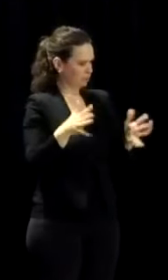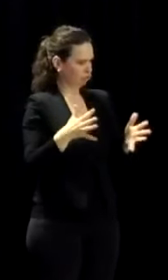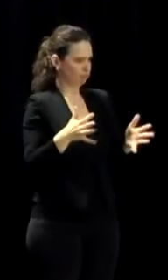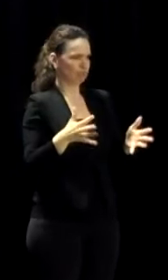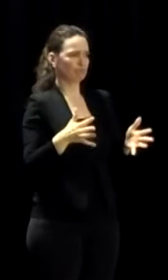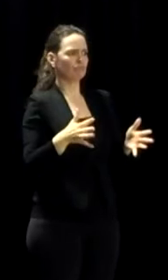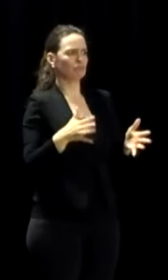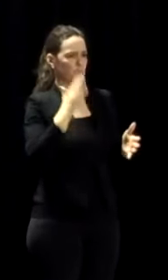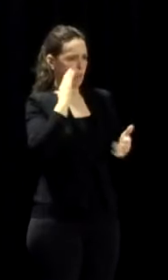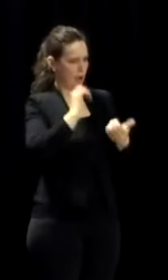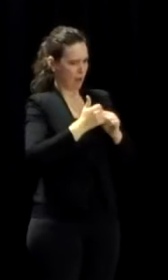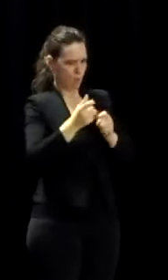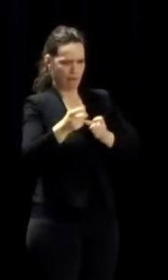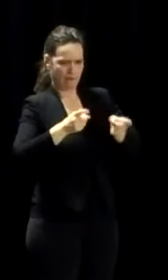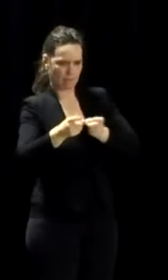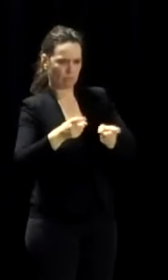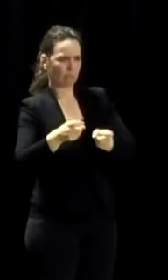other